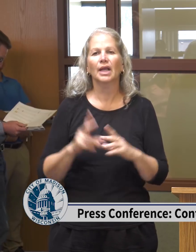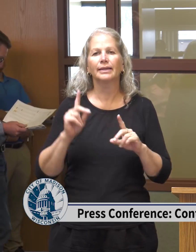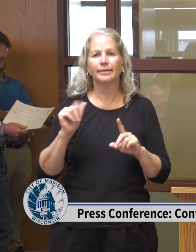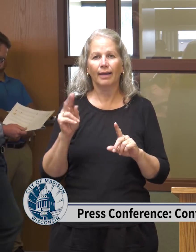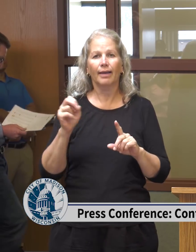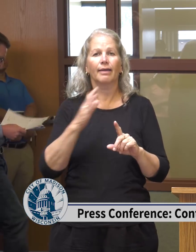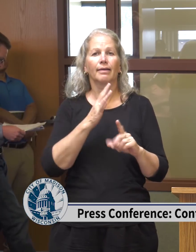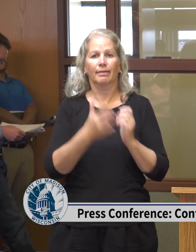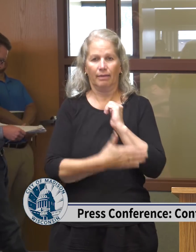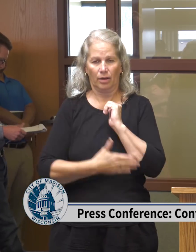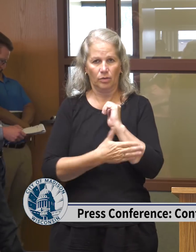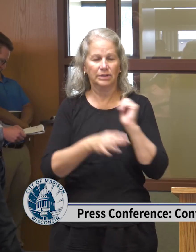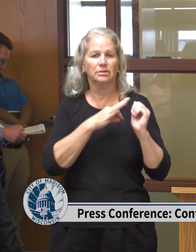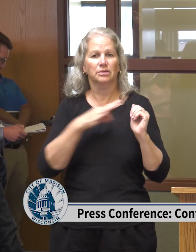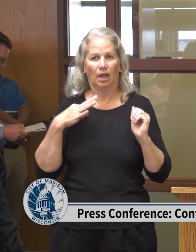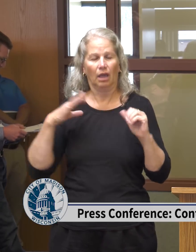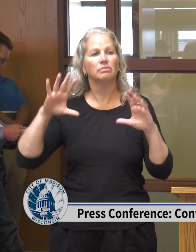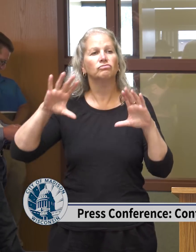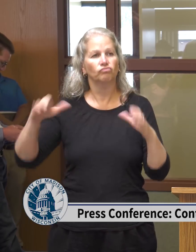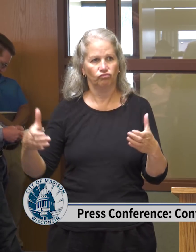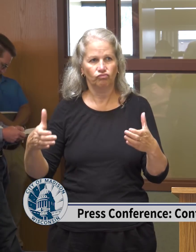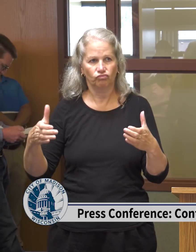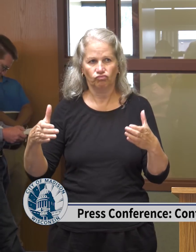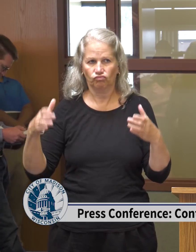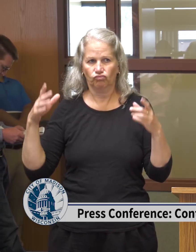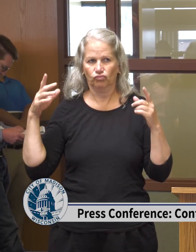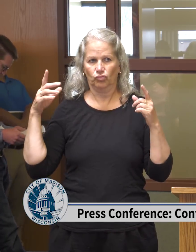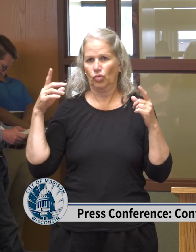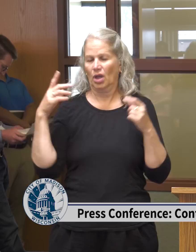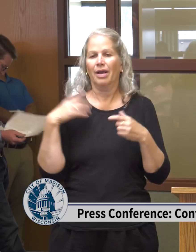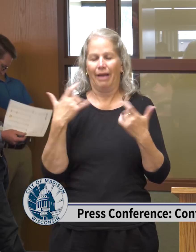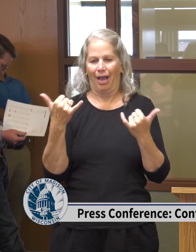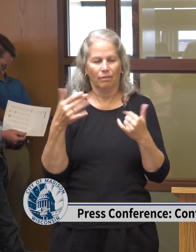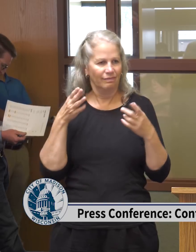areas, having an effect on